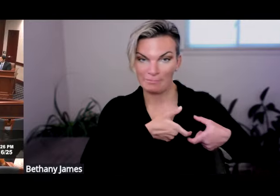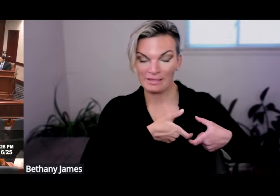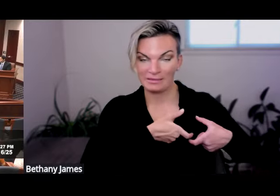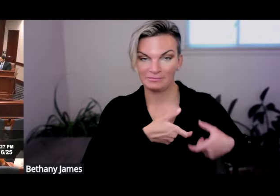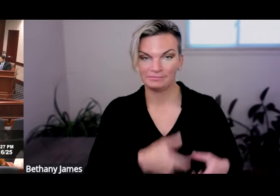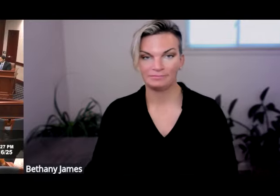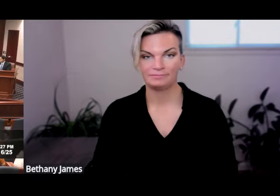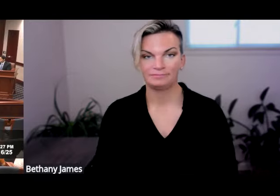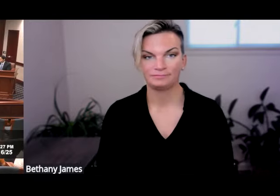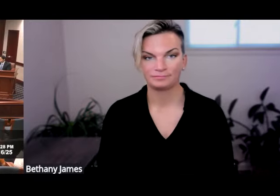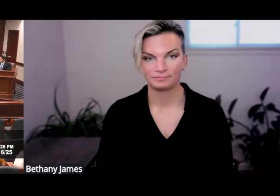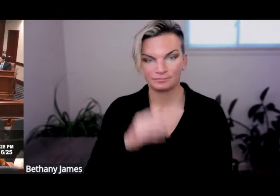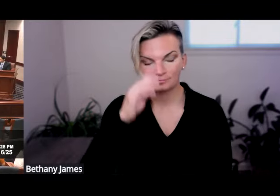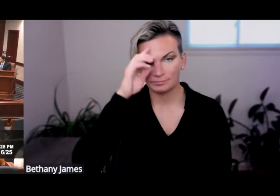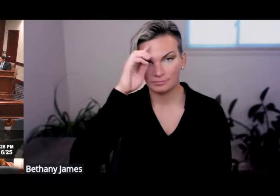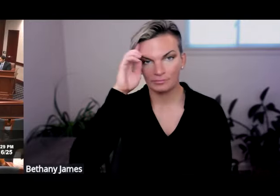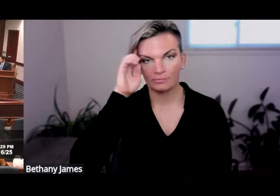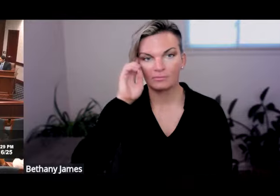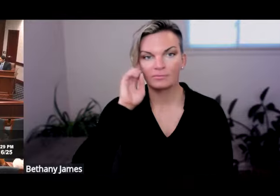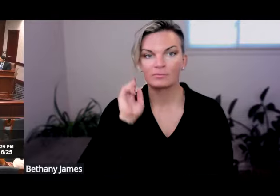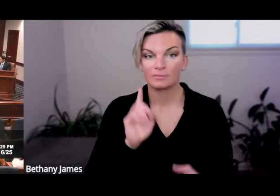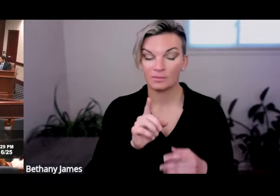so that doesn't matter to you either way.